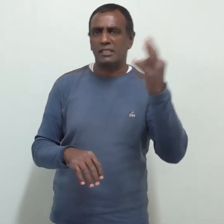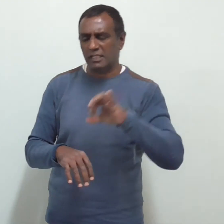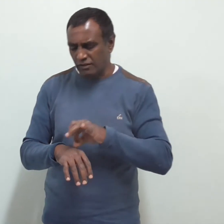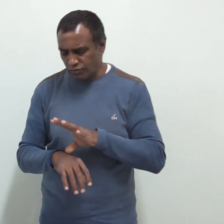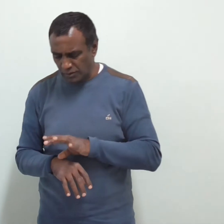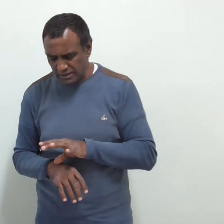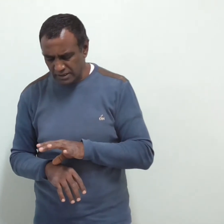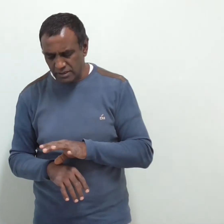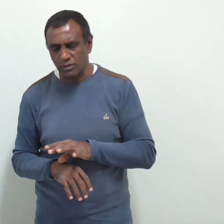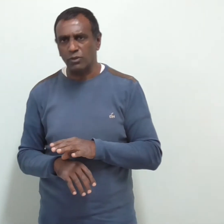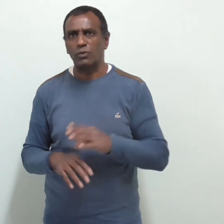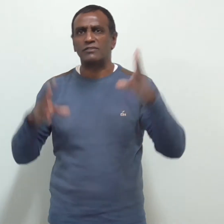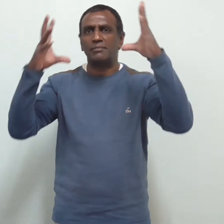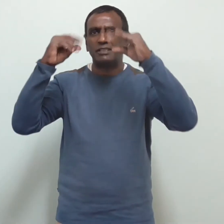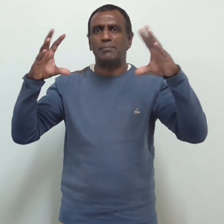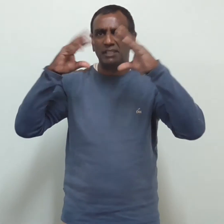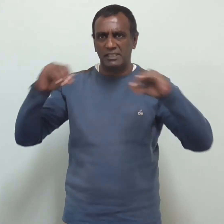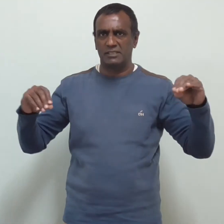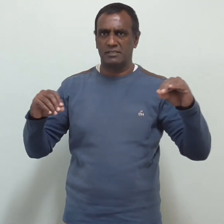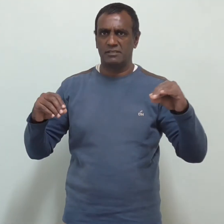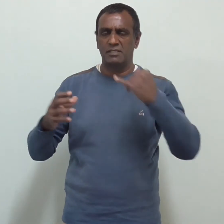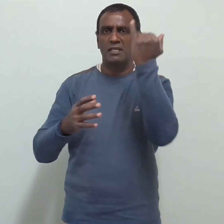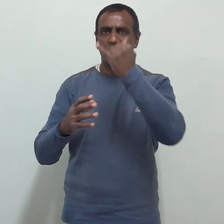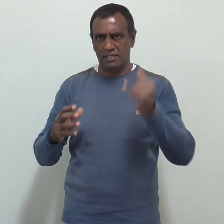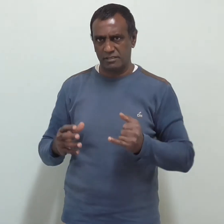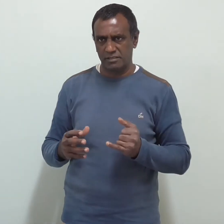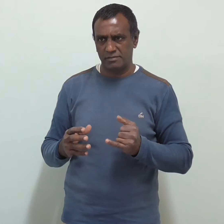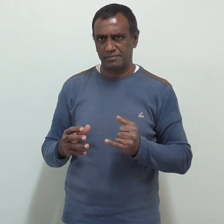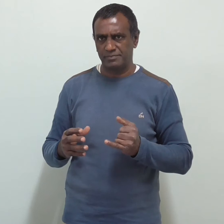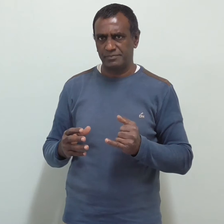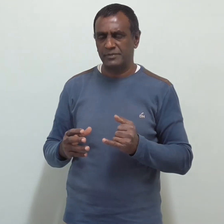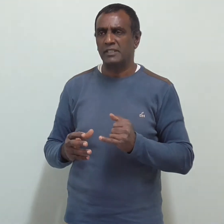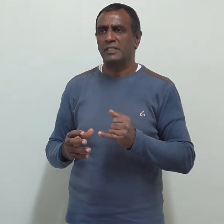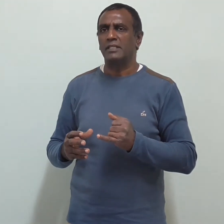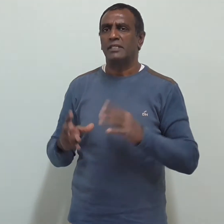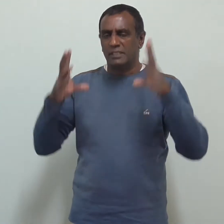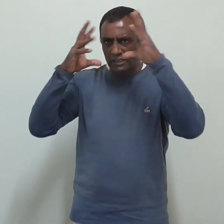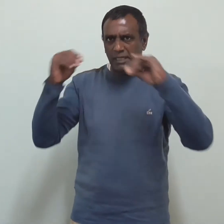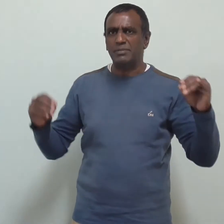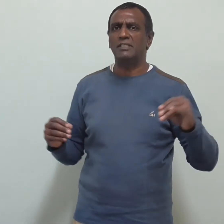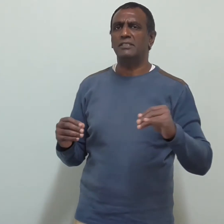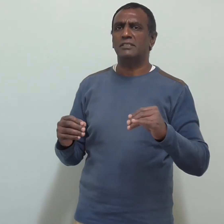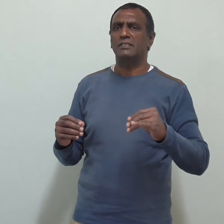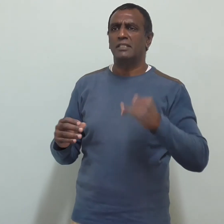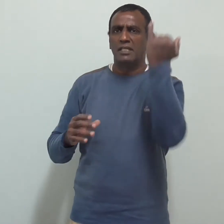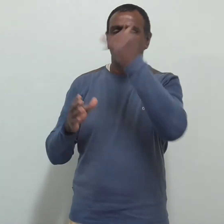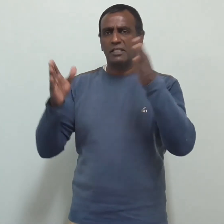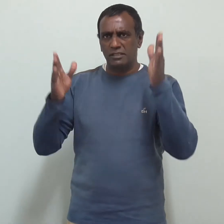third influence was from Japanese art. The Japanese